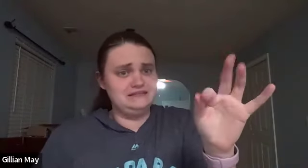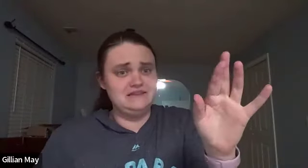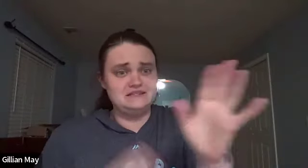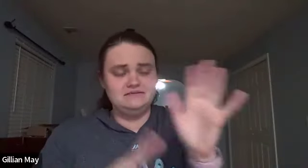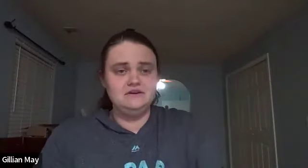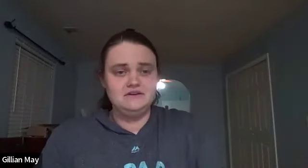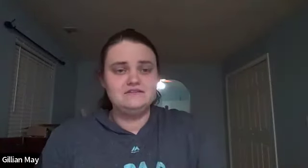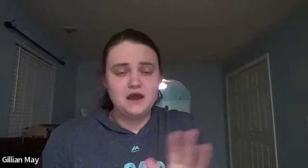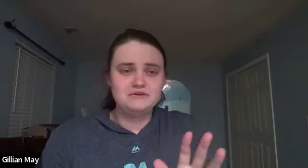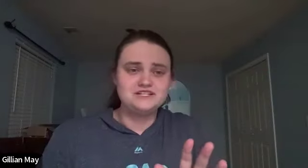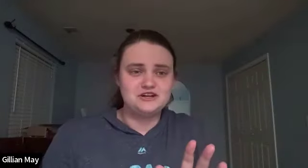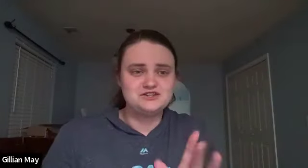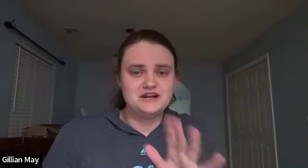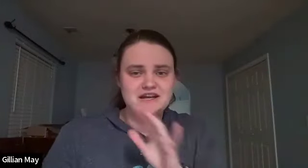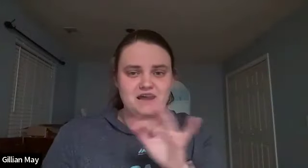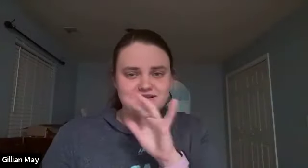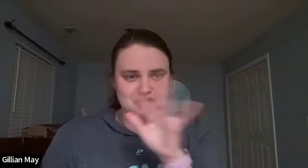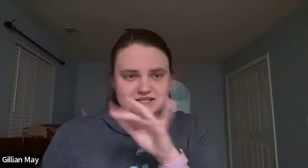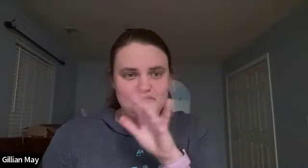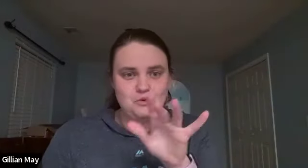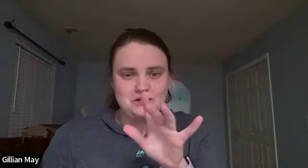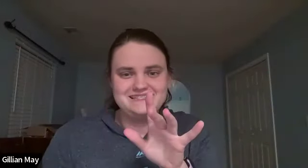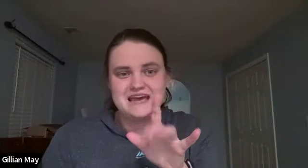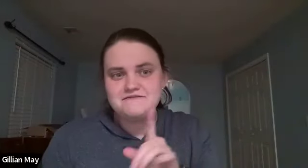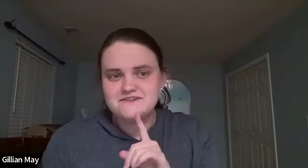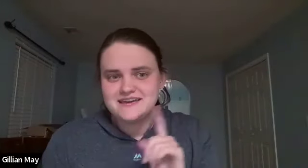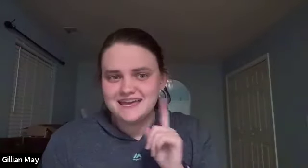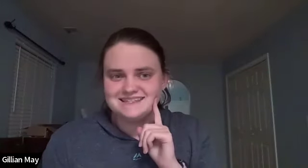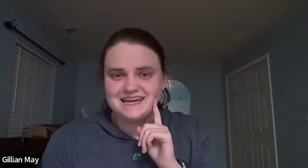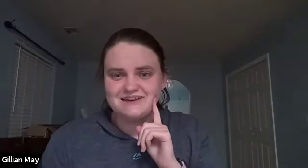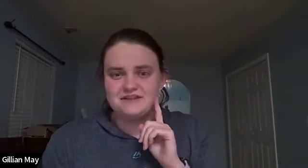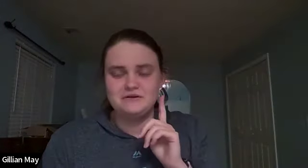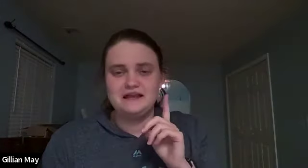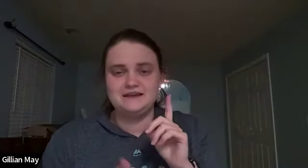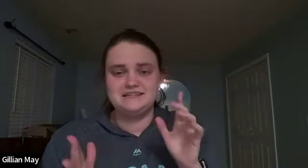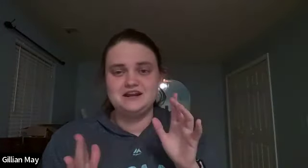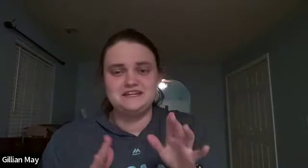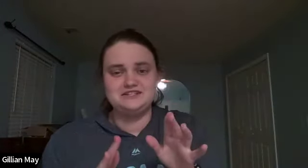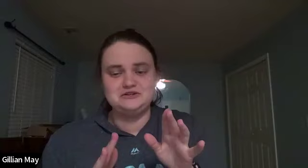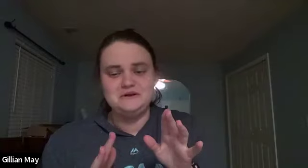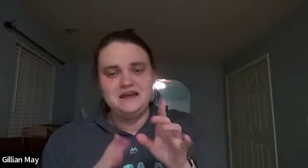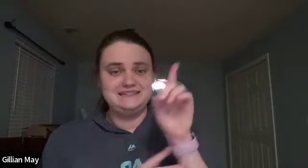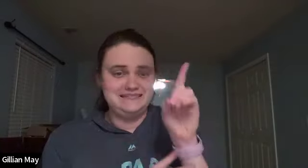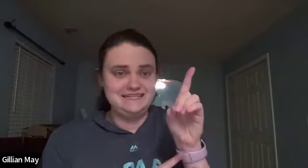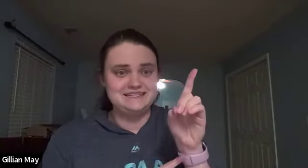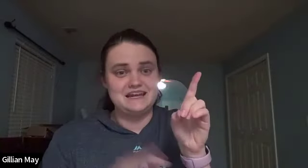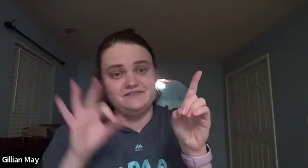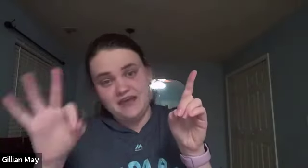say this. And they got really stressed trying to spell the word deaf instead of, and they're like scared if they do a D instead of F,